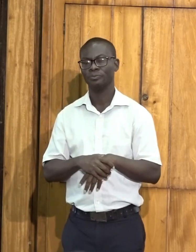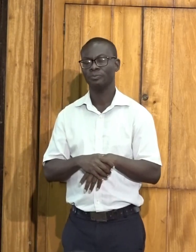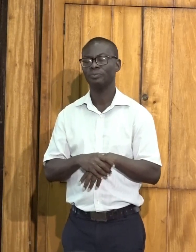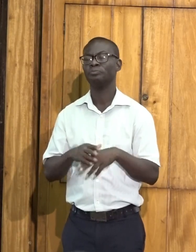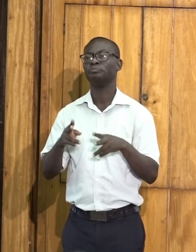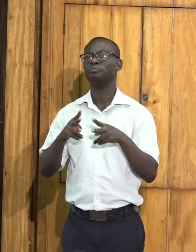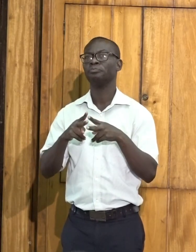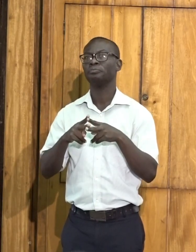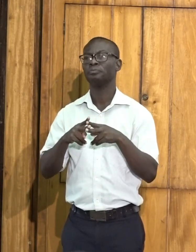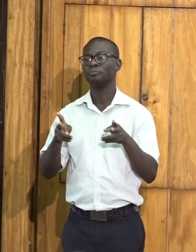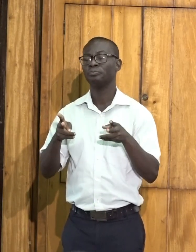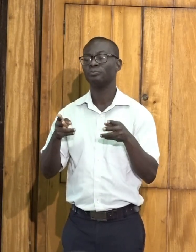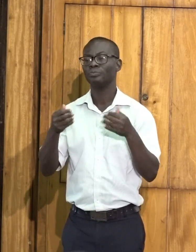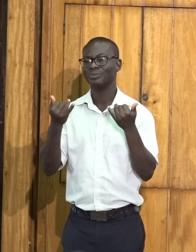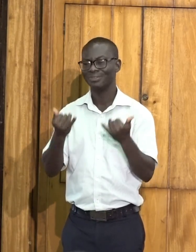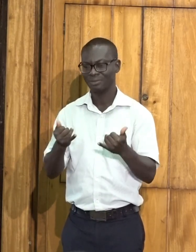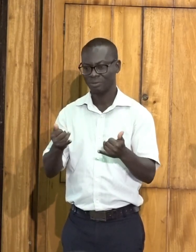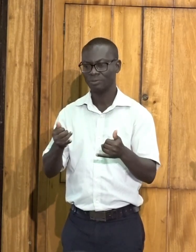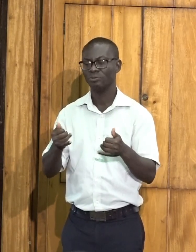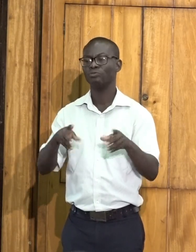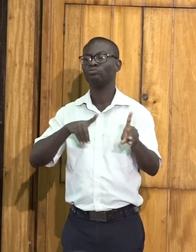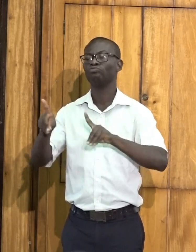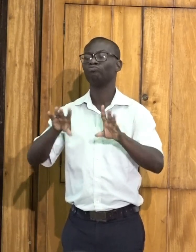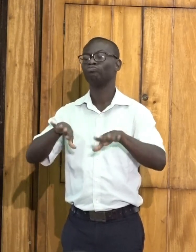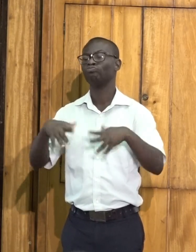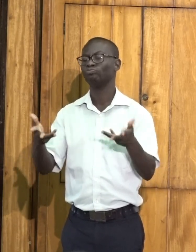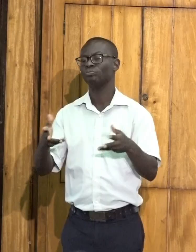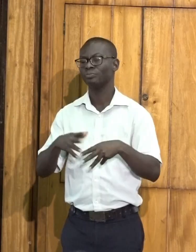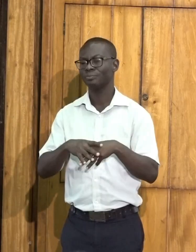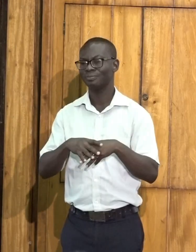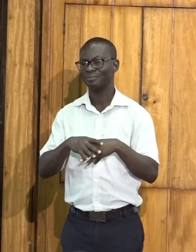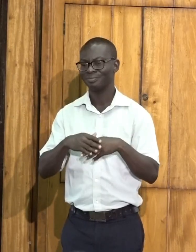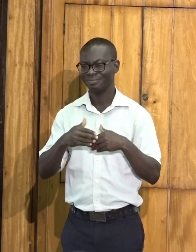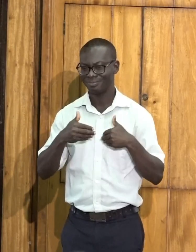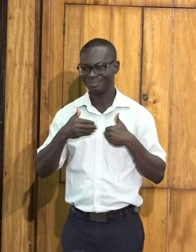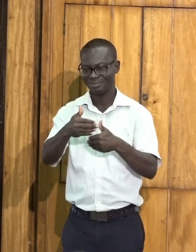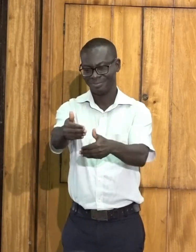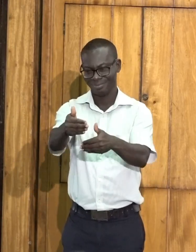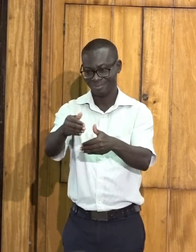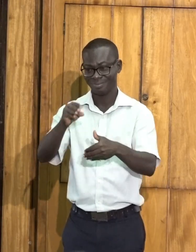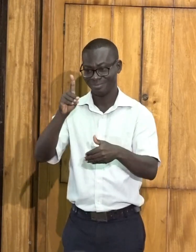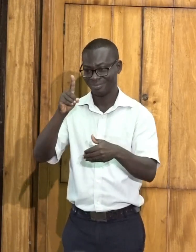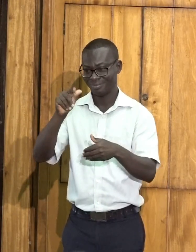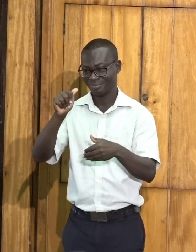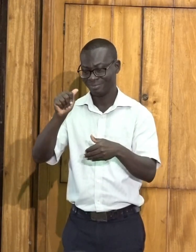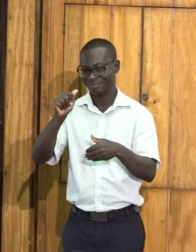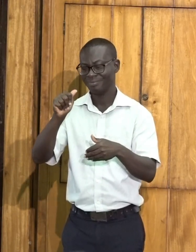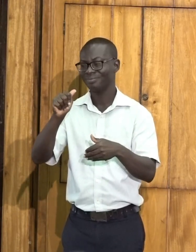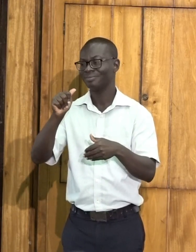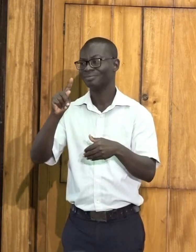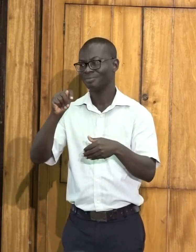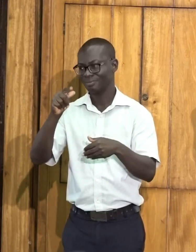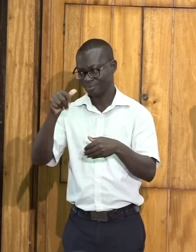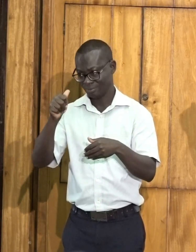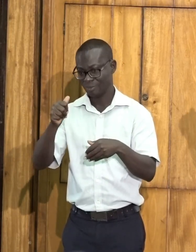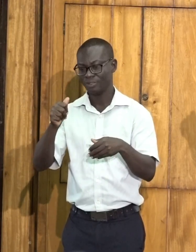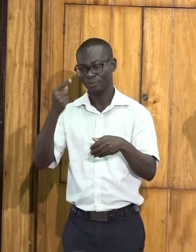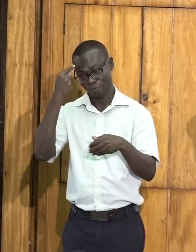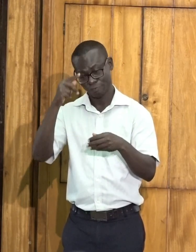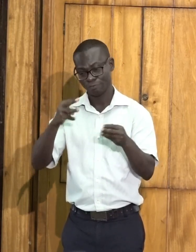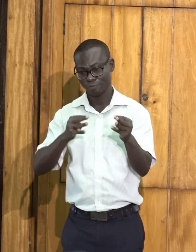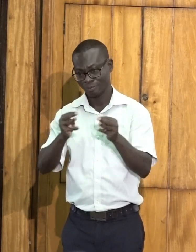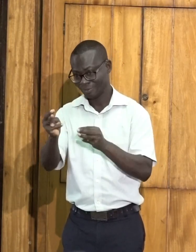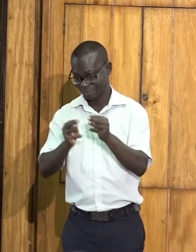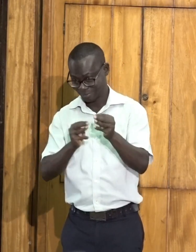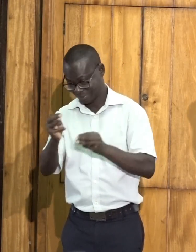What needs to be done now? We'll continue to use the data we are getting for active management, seeing where are the